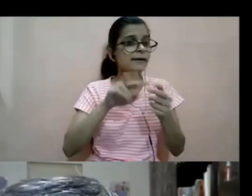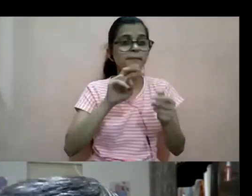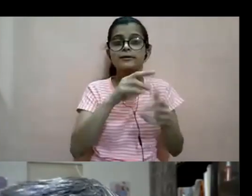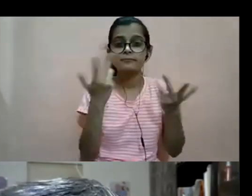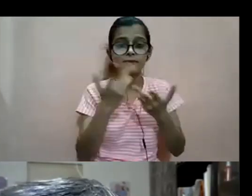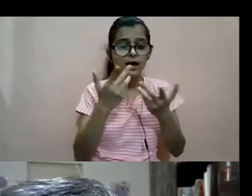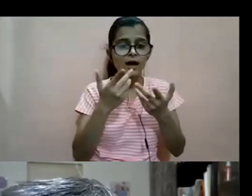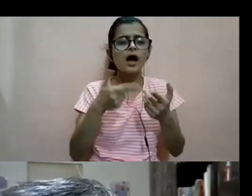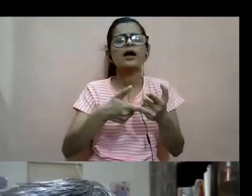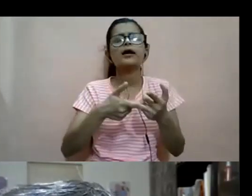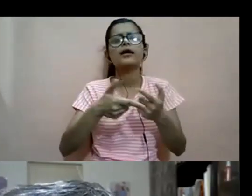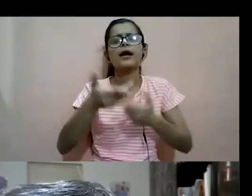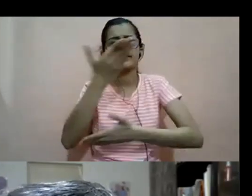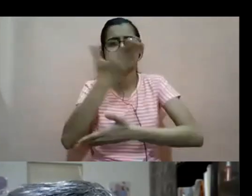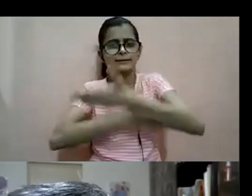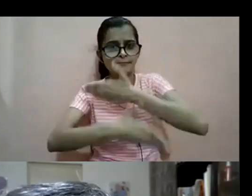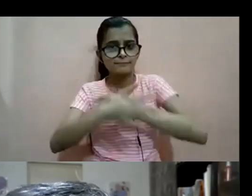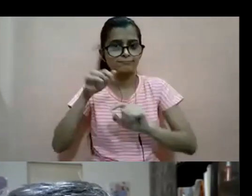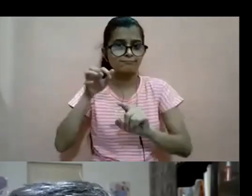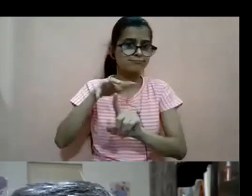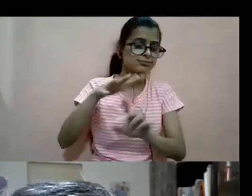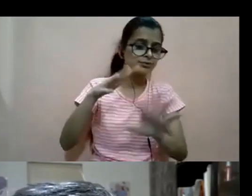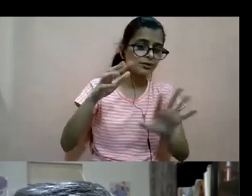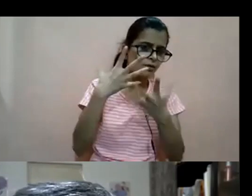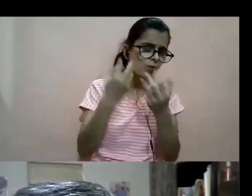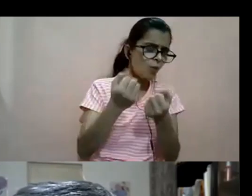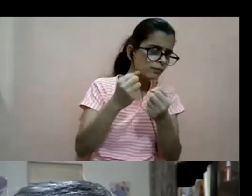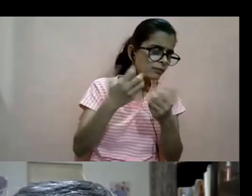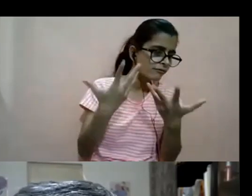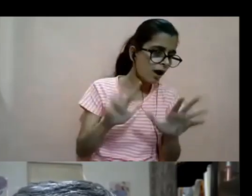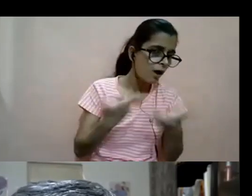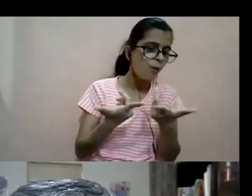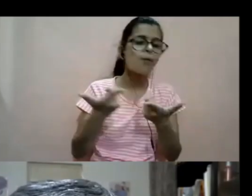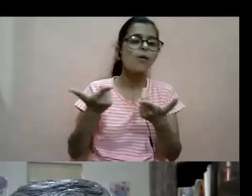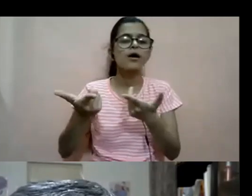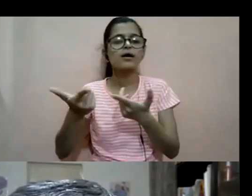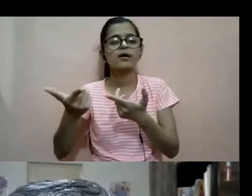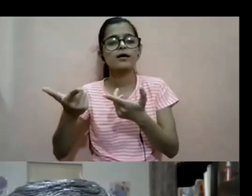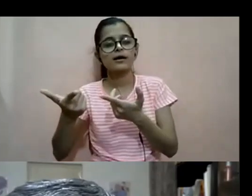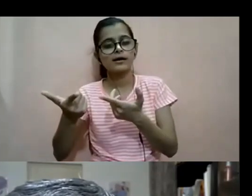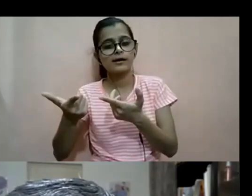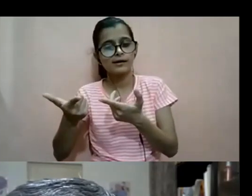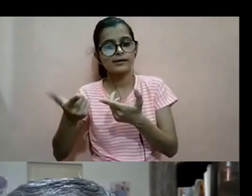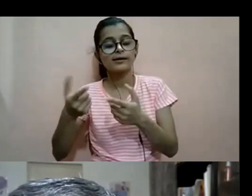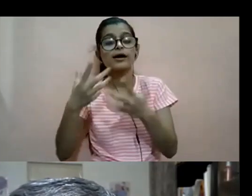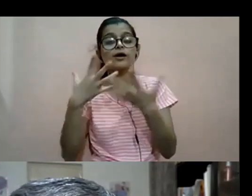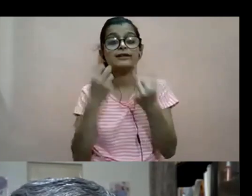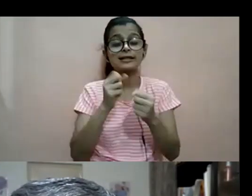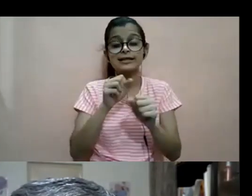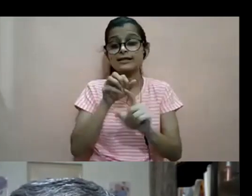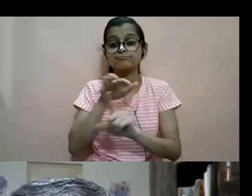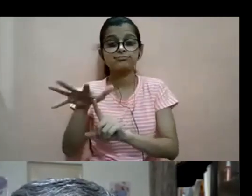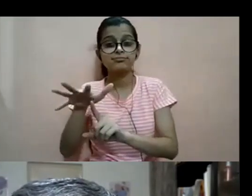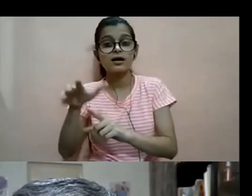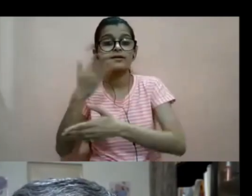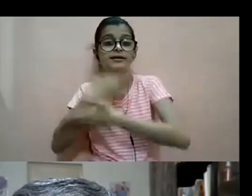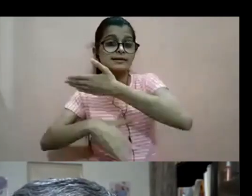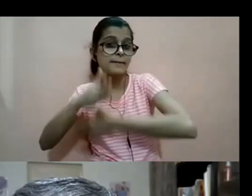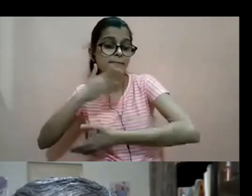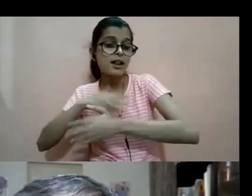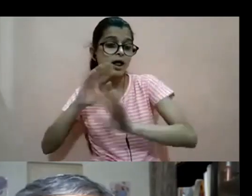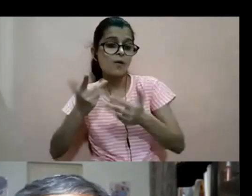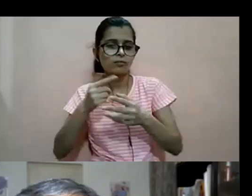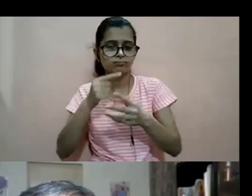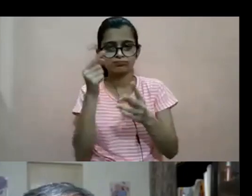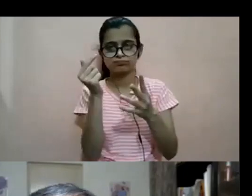disability affect desire and how does desire affect disabled existence. That was really an